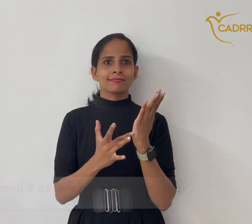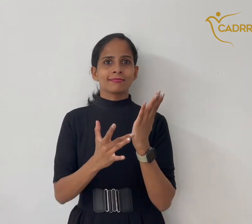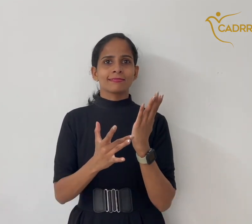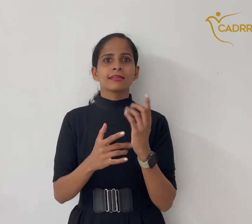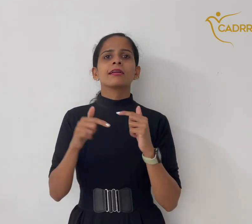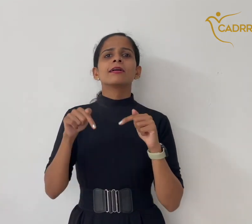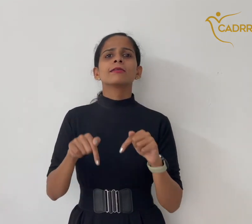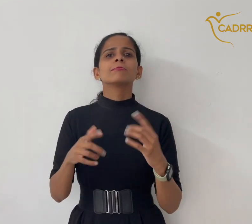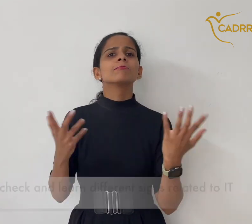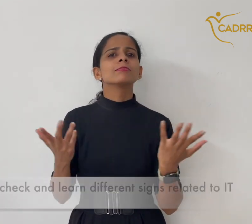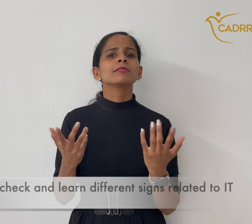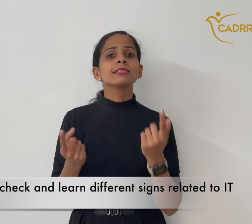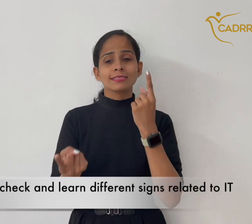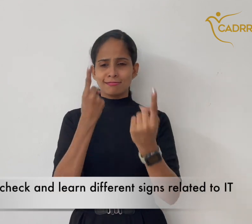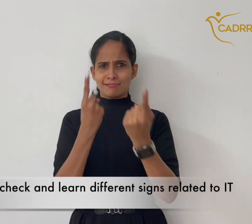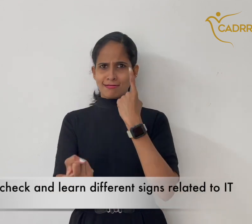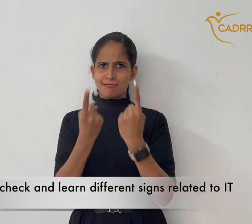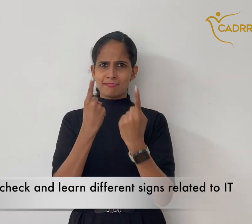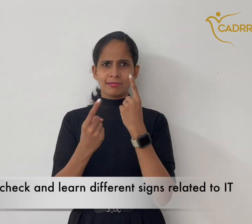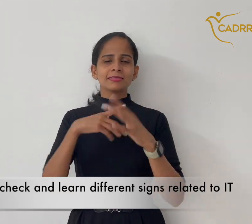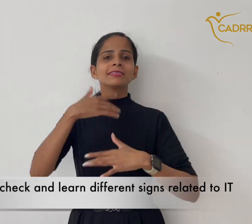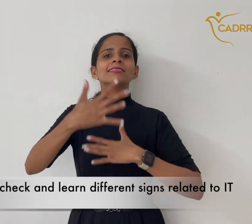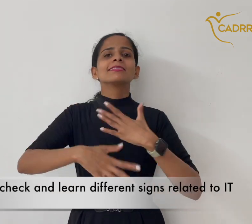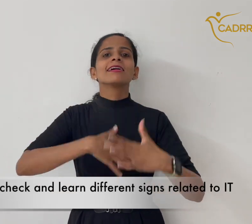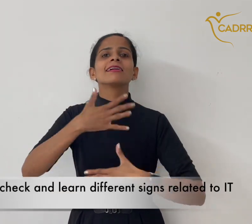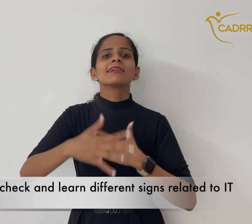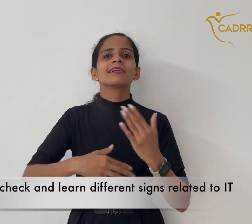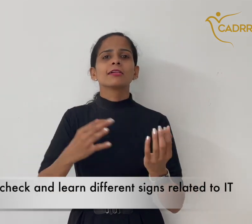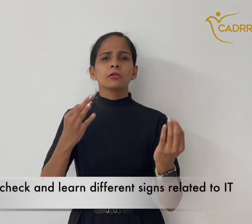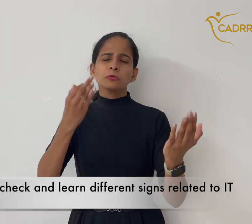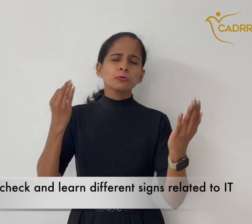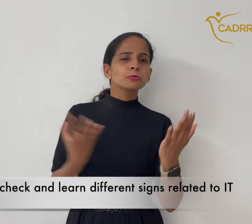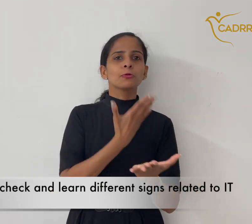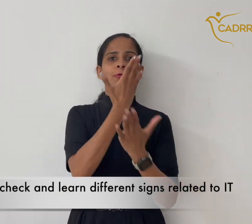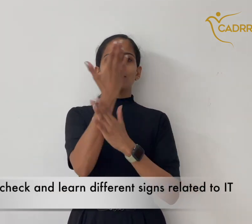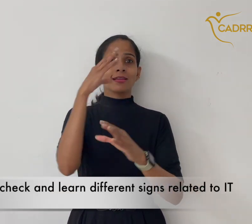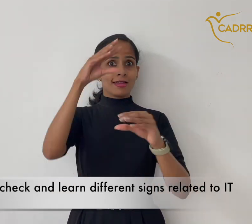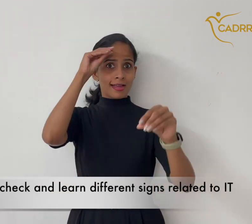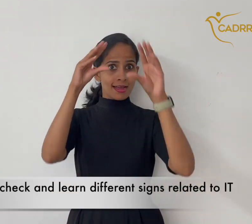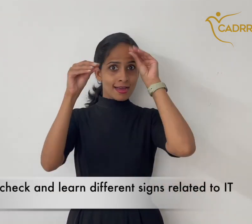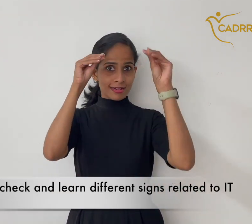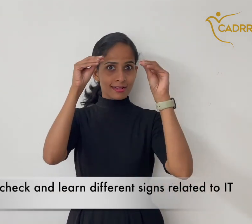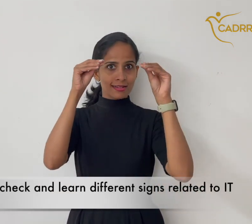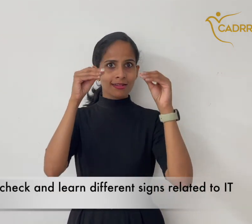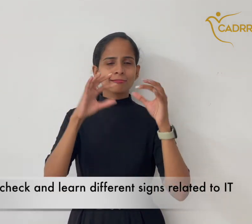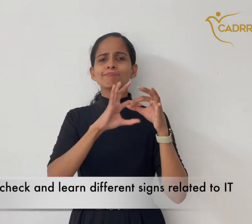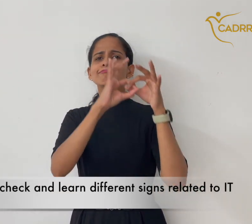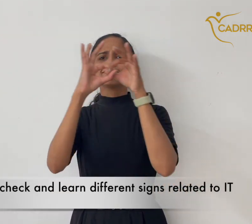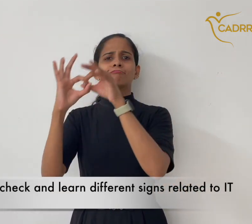So now we will check and learn different signs related to IT.